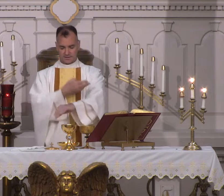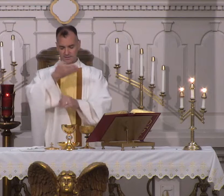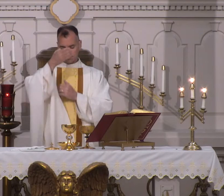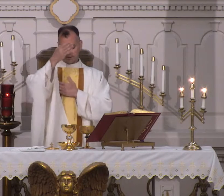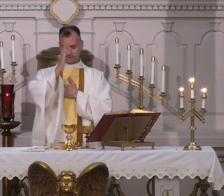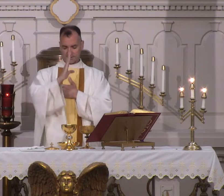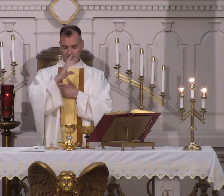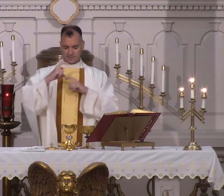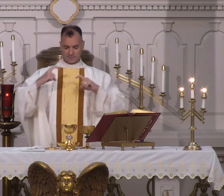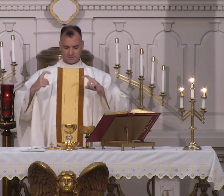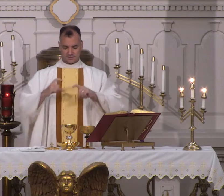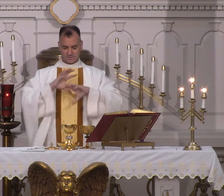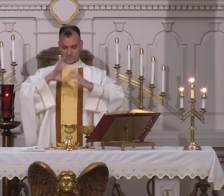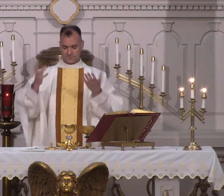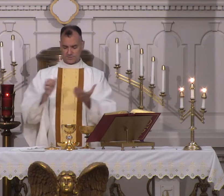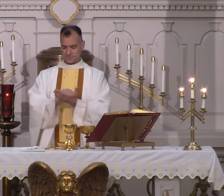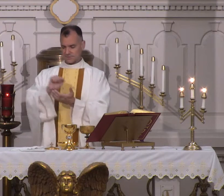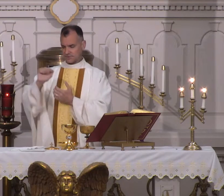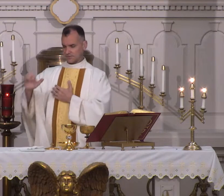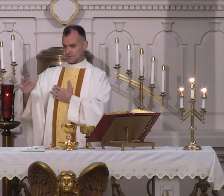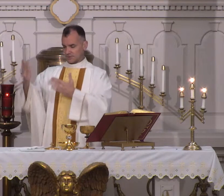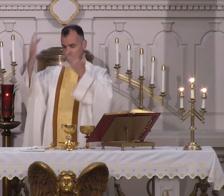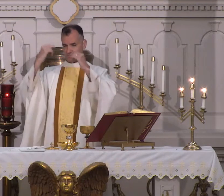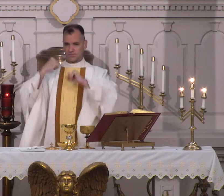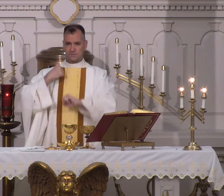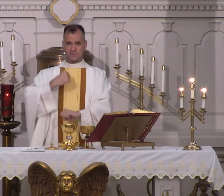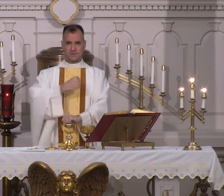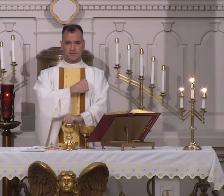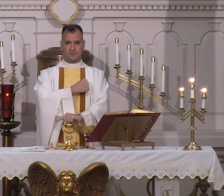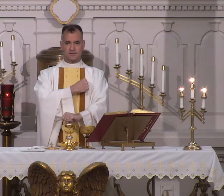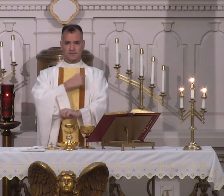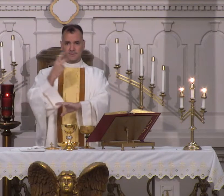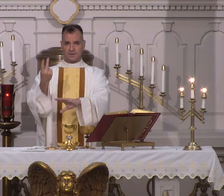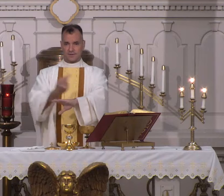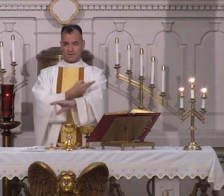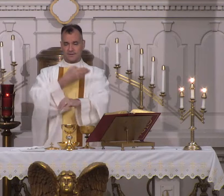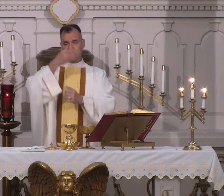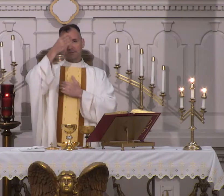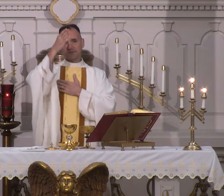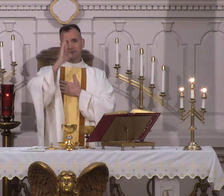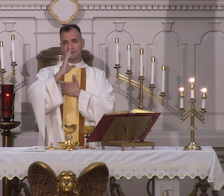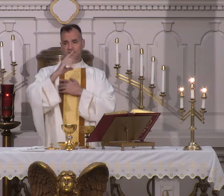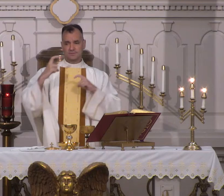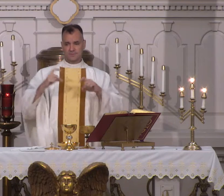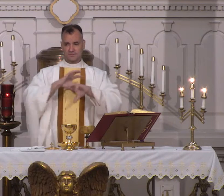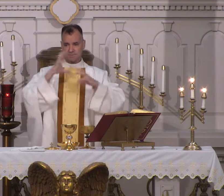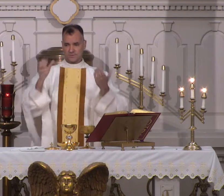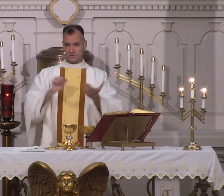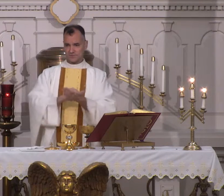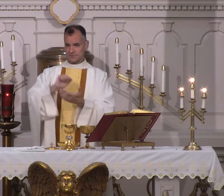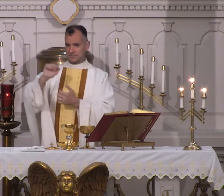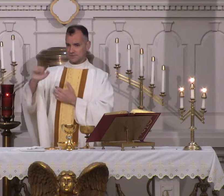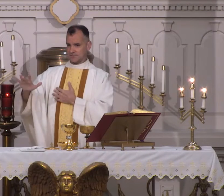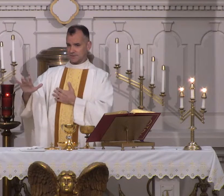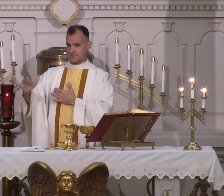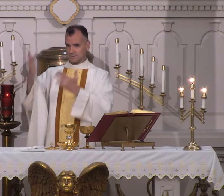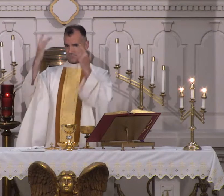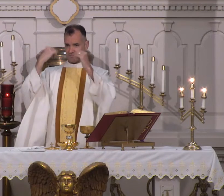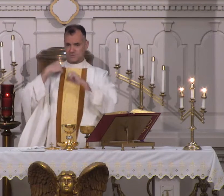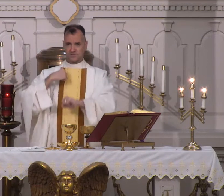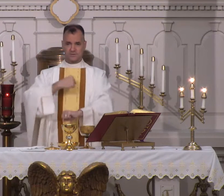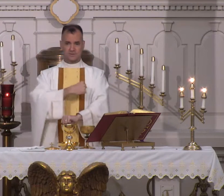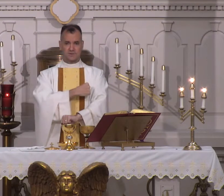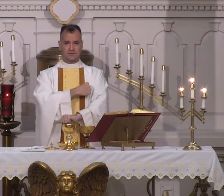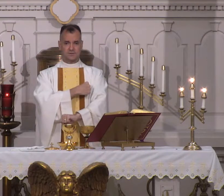Lamb of God, you take away the sins of the world. Have mercy on us. Lamb of God, you take away the sins of the